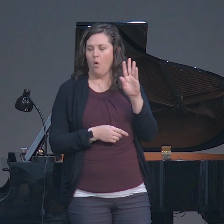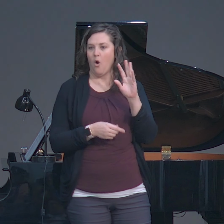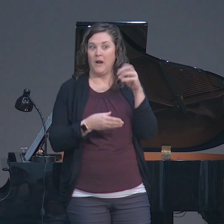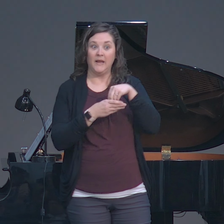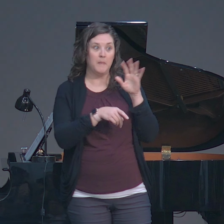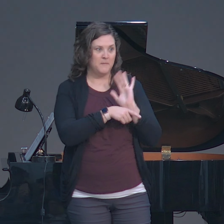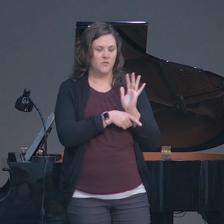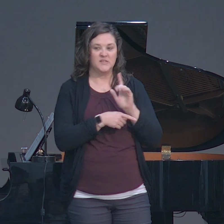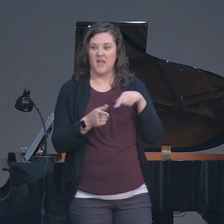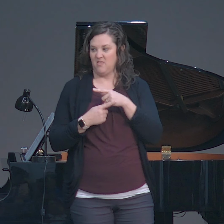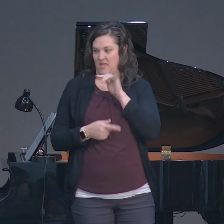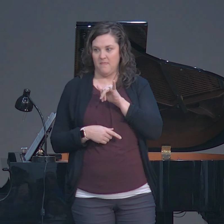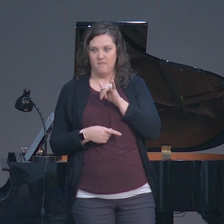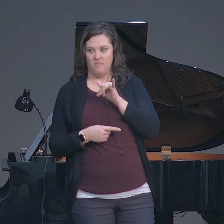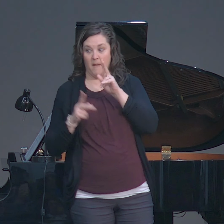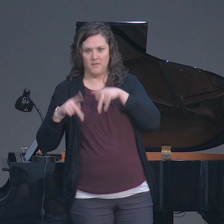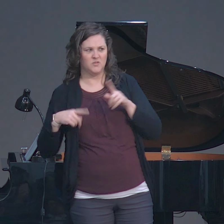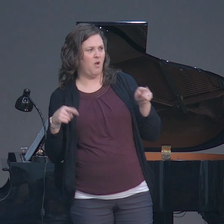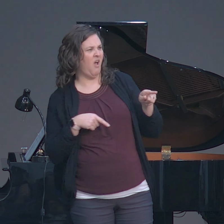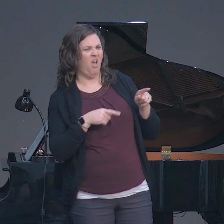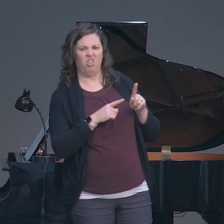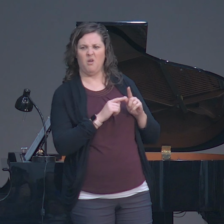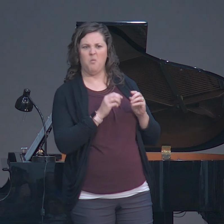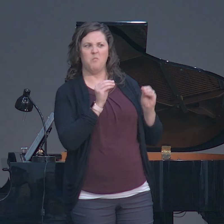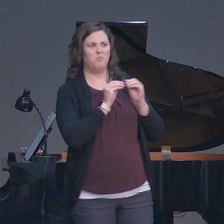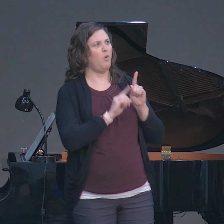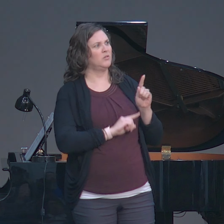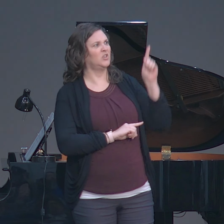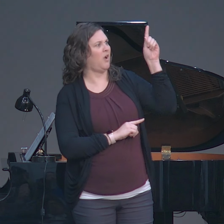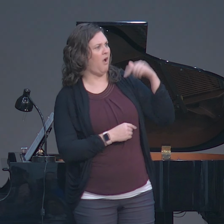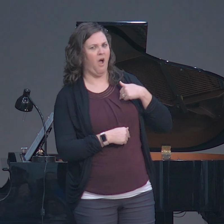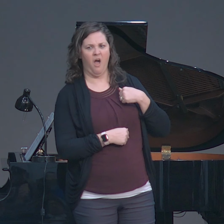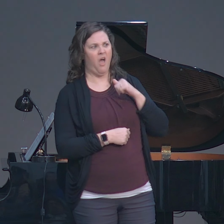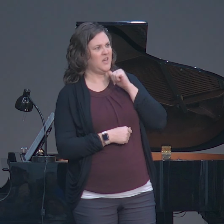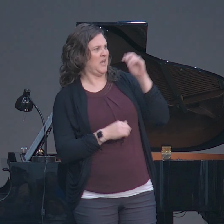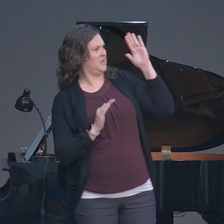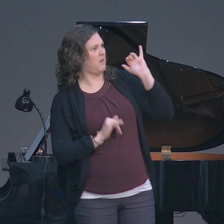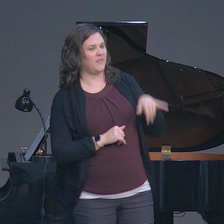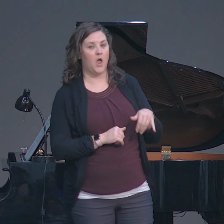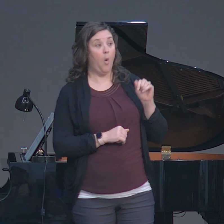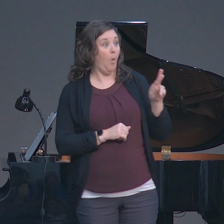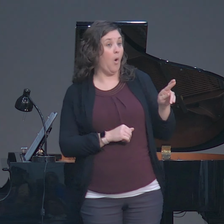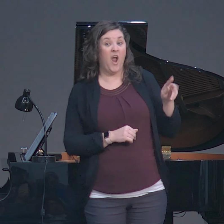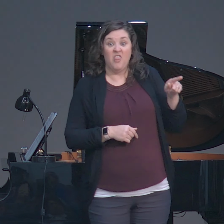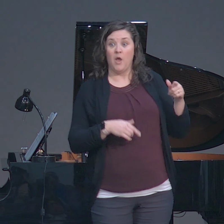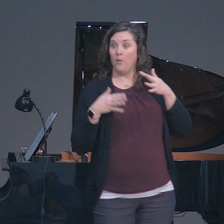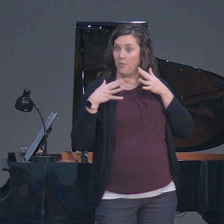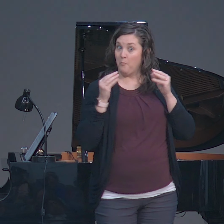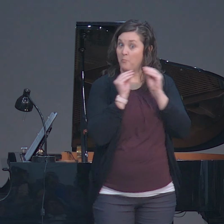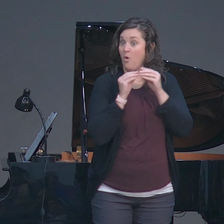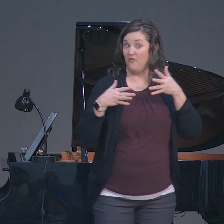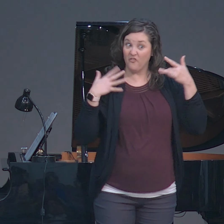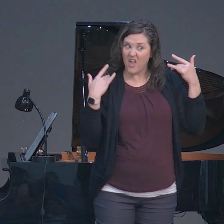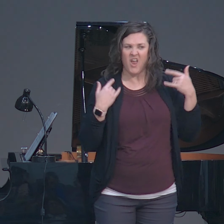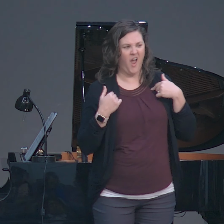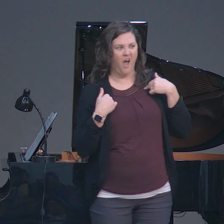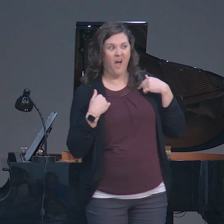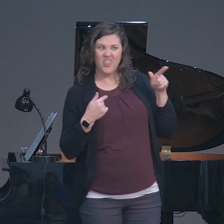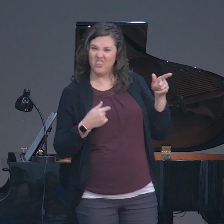oh, they were taller than I expected, or oh, they were friendlier than I expected. They seem